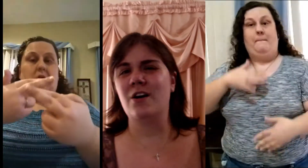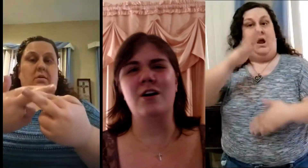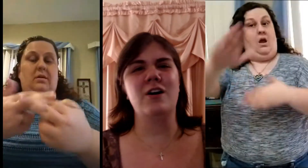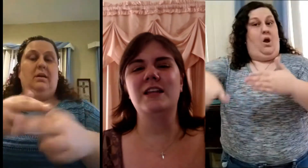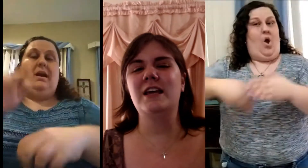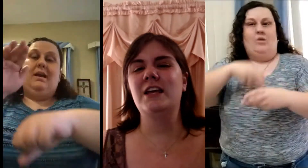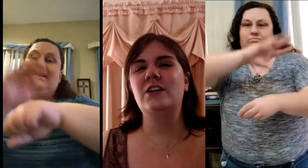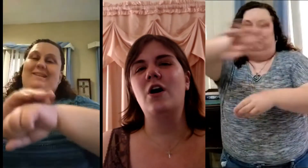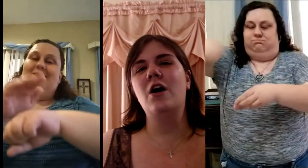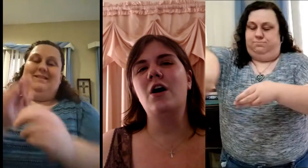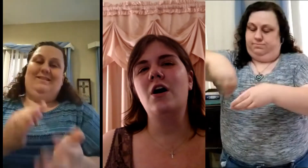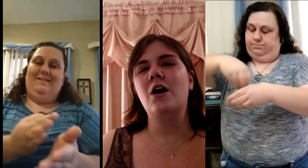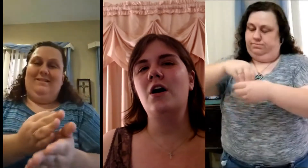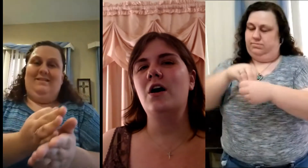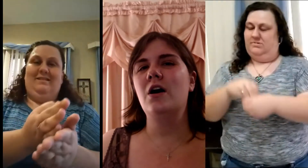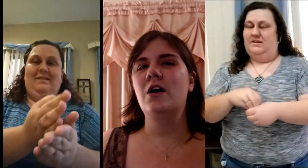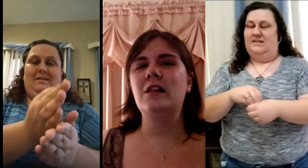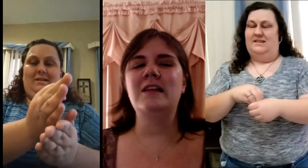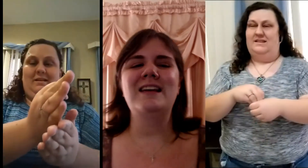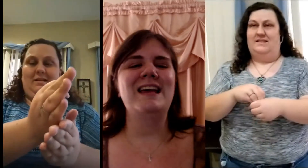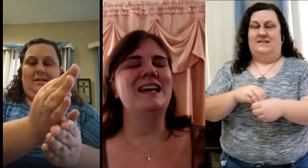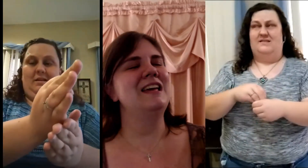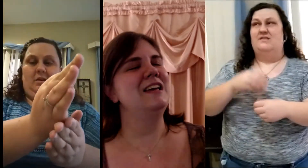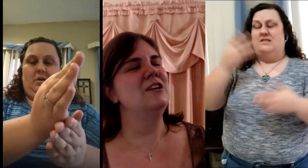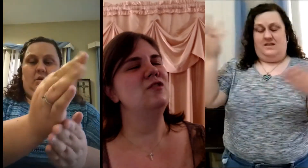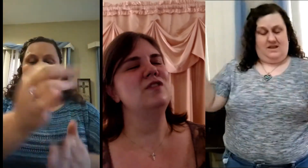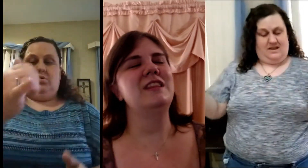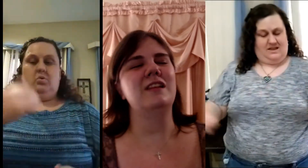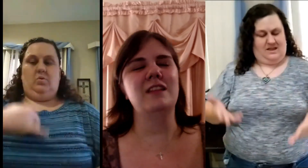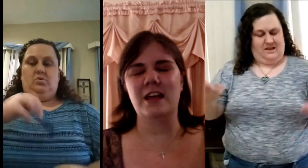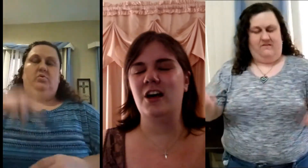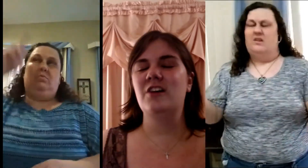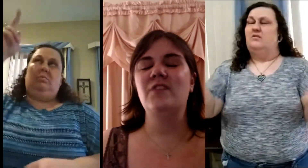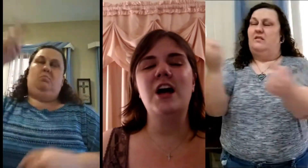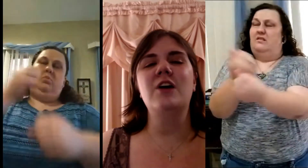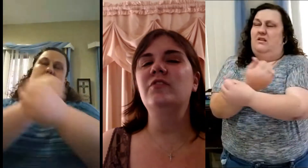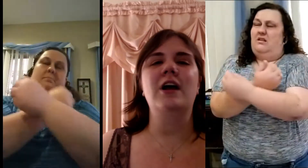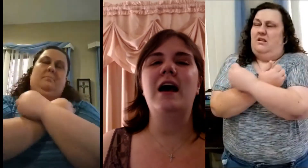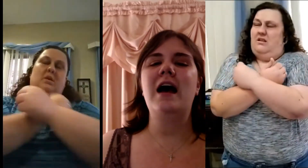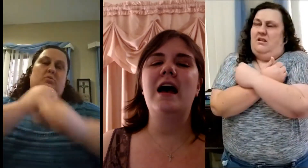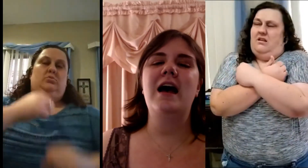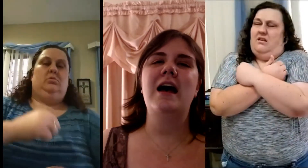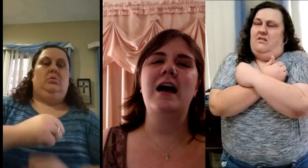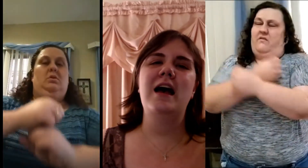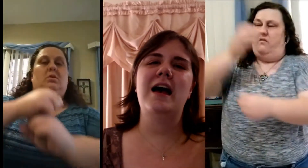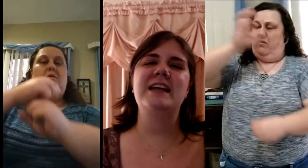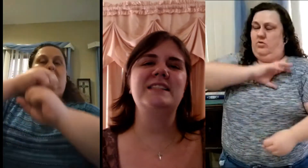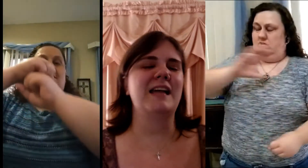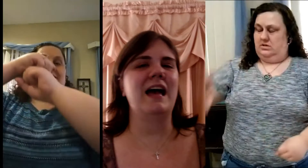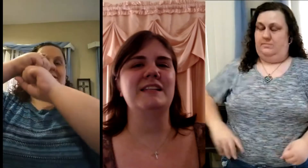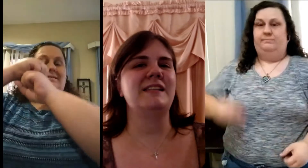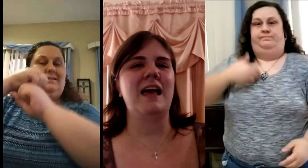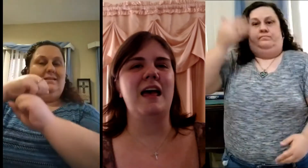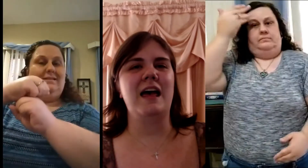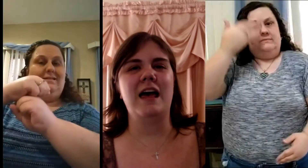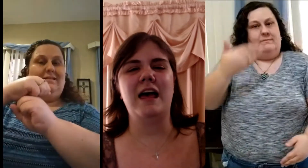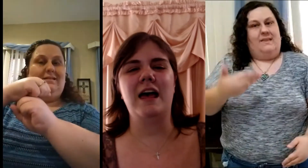my all in all, here in the love of Christ